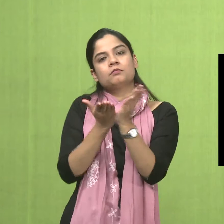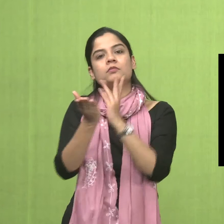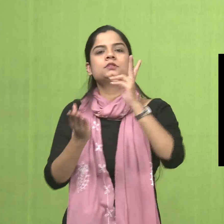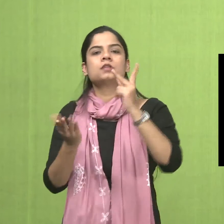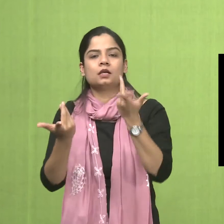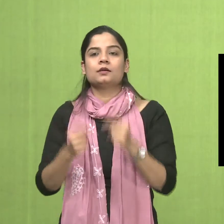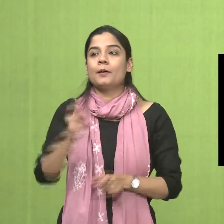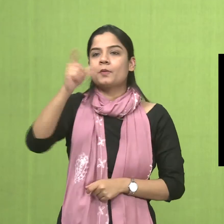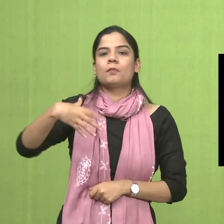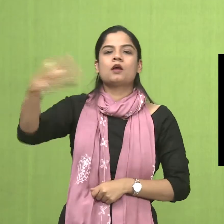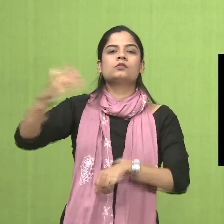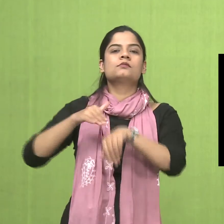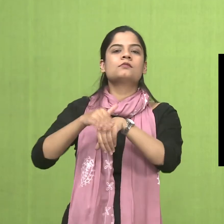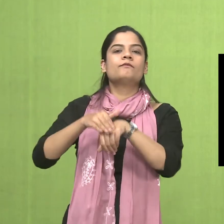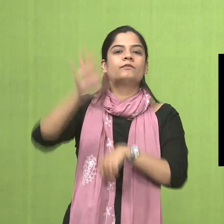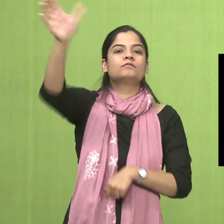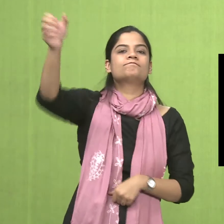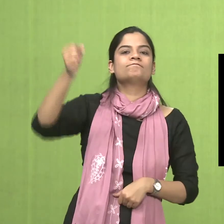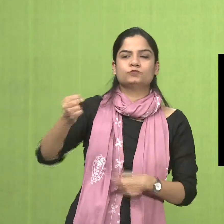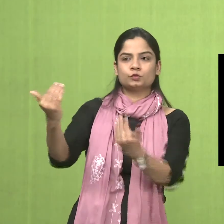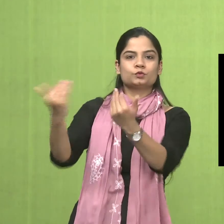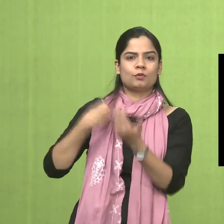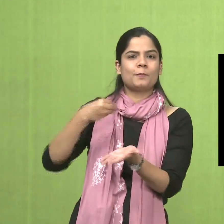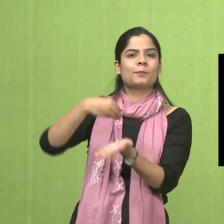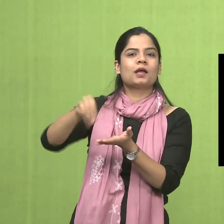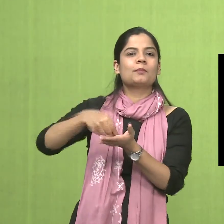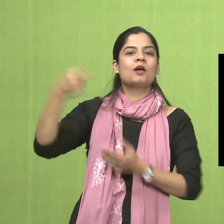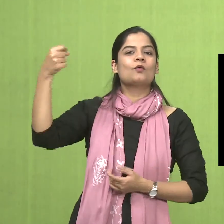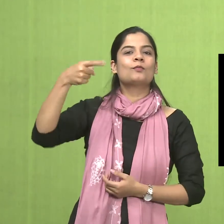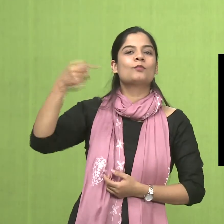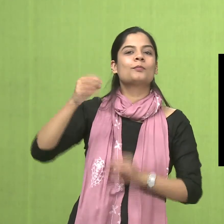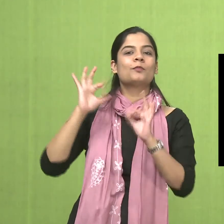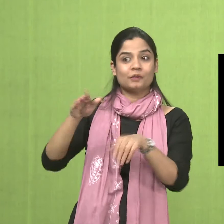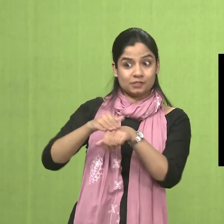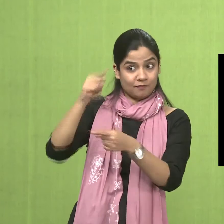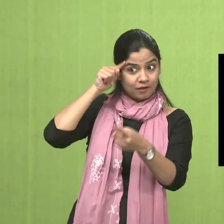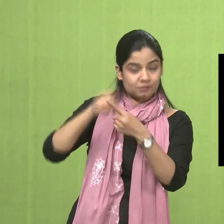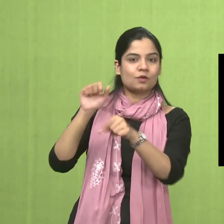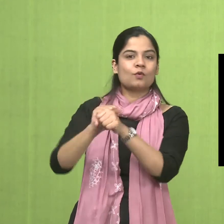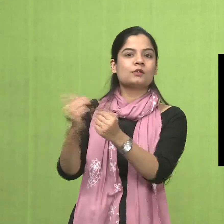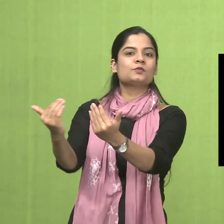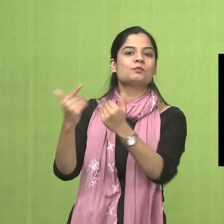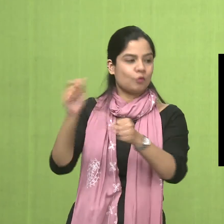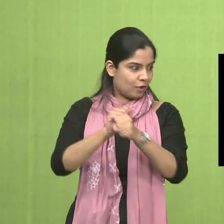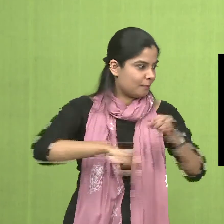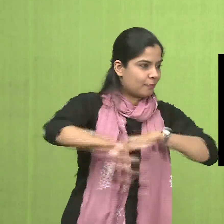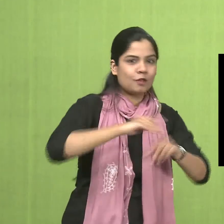can always take help of a family member to support in that case of a peak load, or can hire an outside help and pay them to take